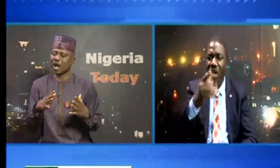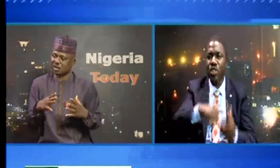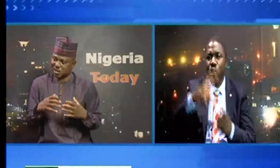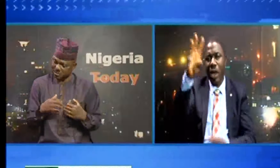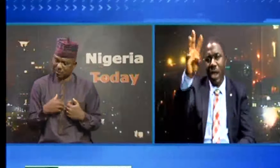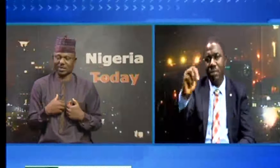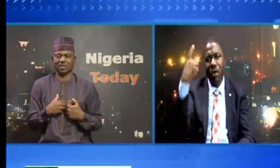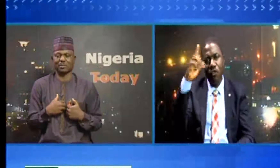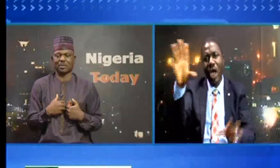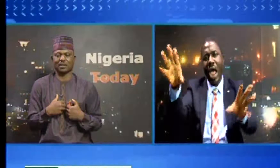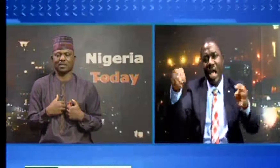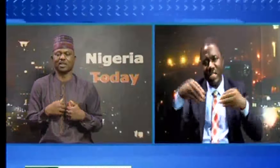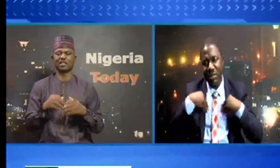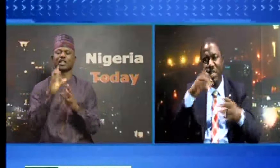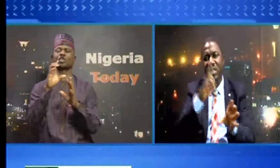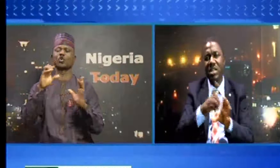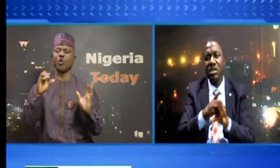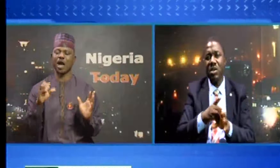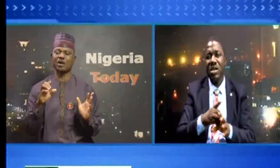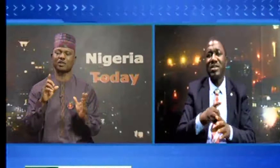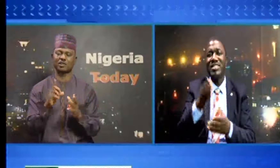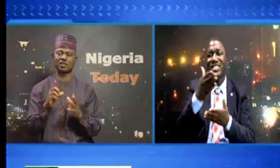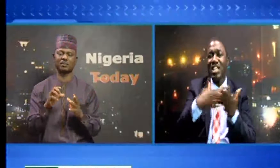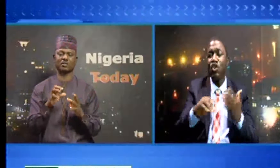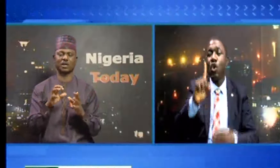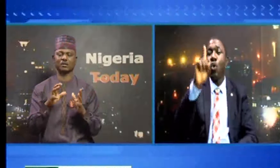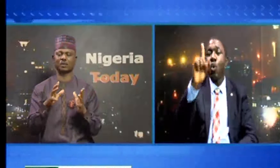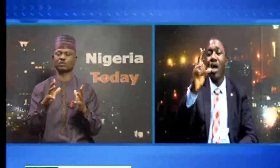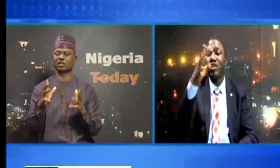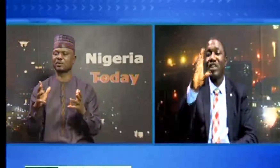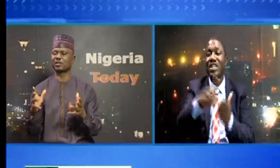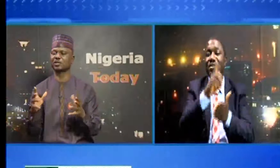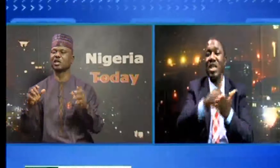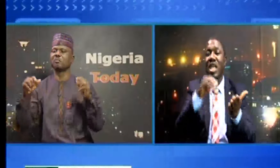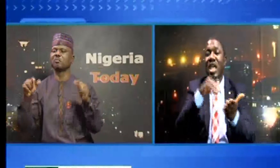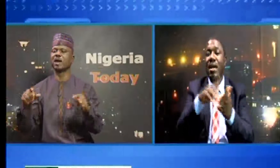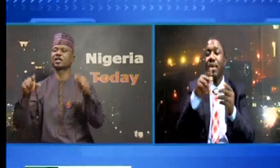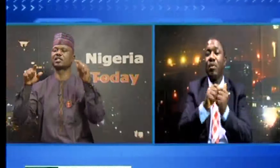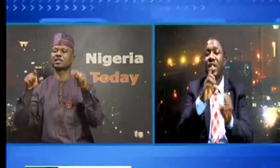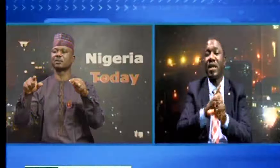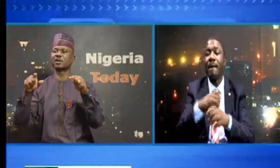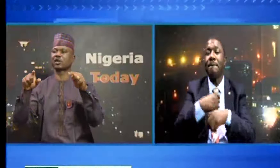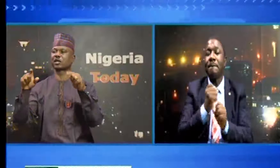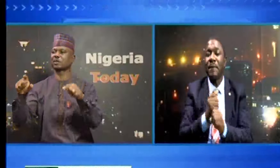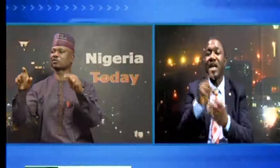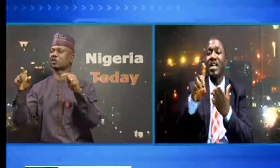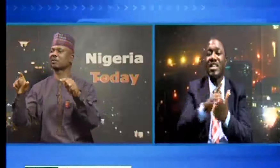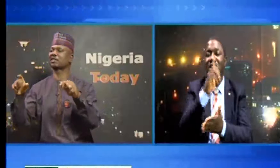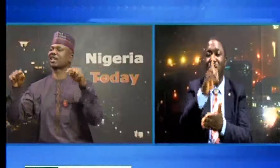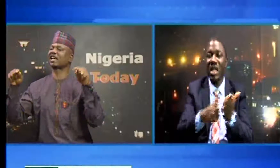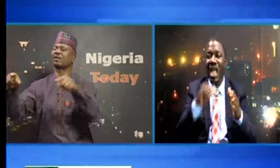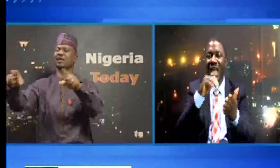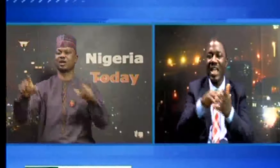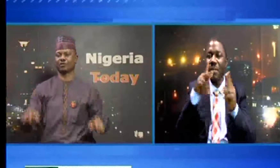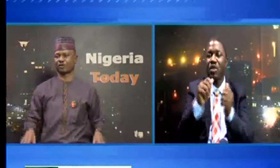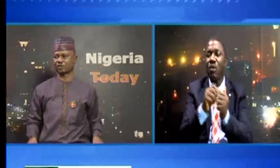for accepting disability. Section 1 of the Discrimination Against Persons with Disabilities make discrimination against persons with disabilities